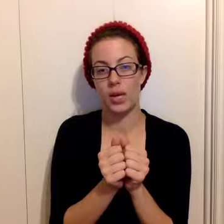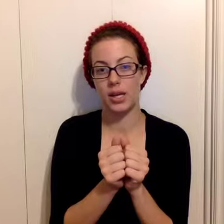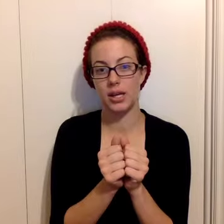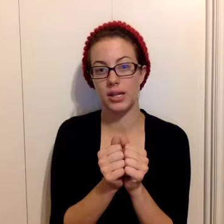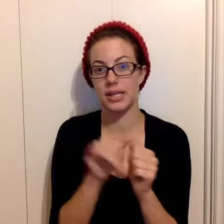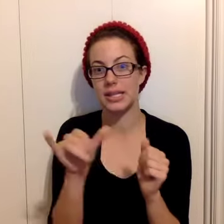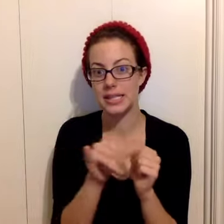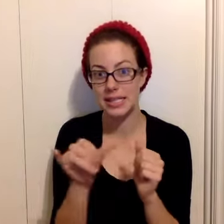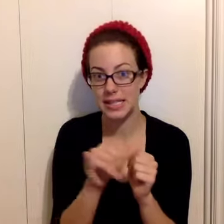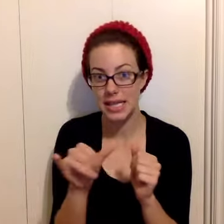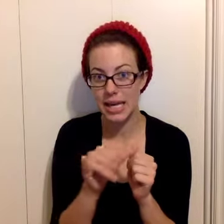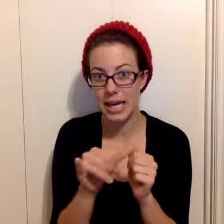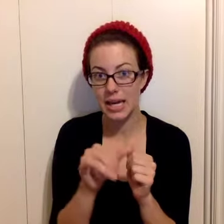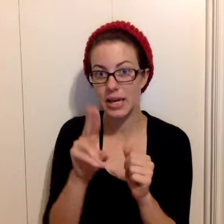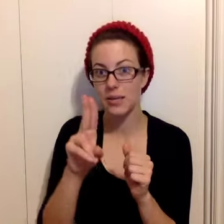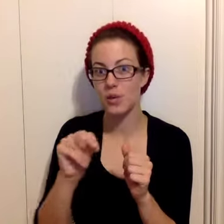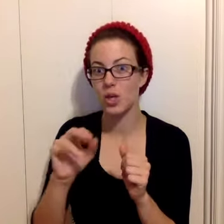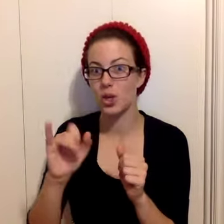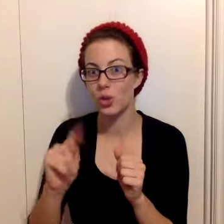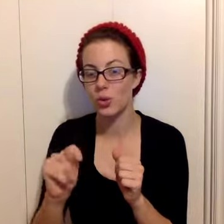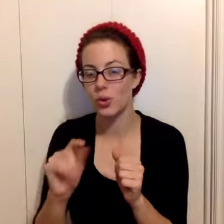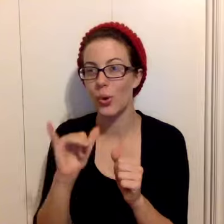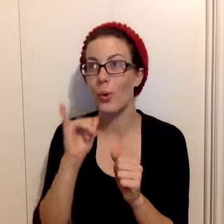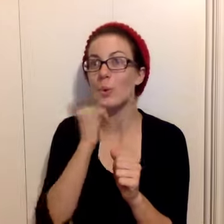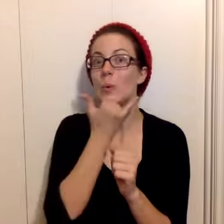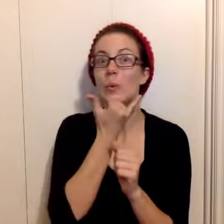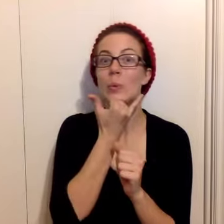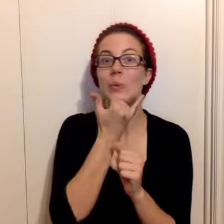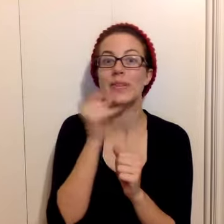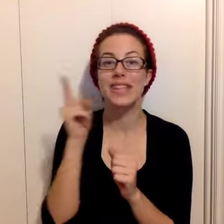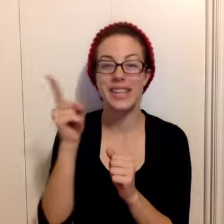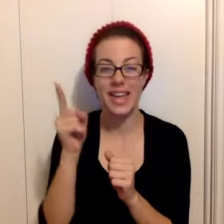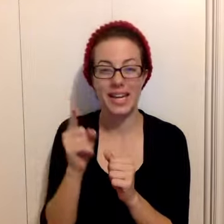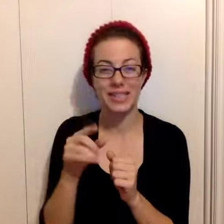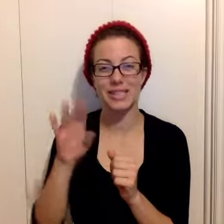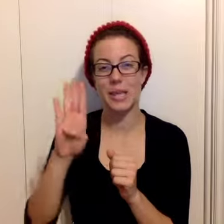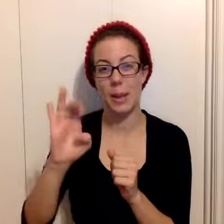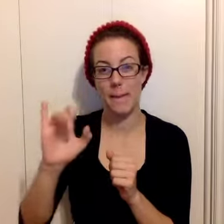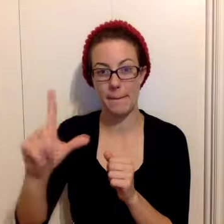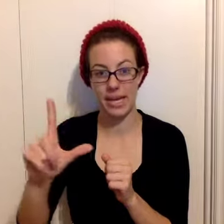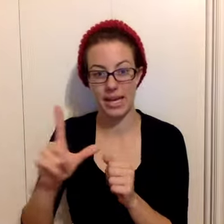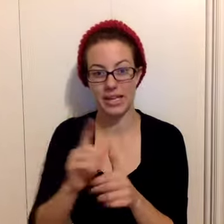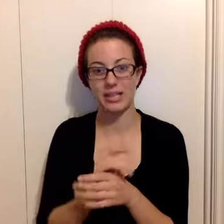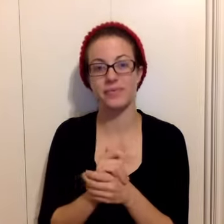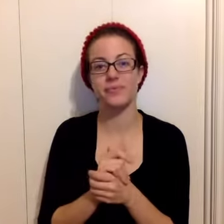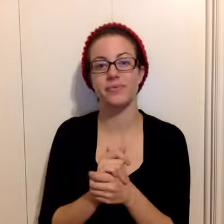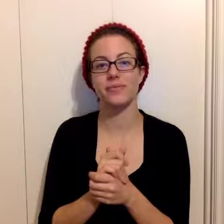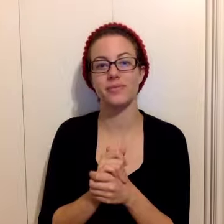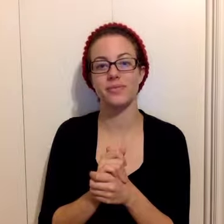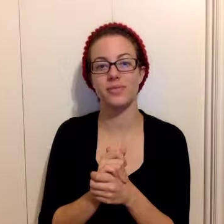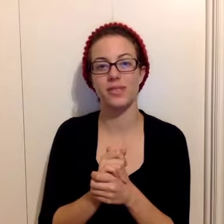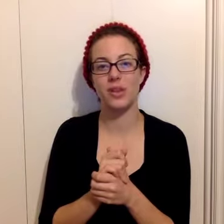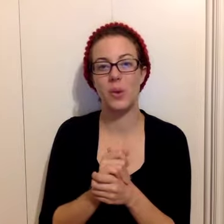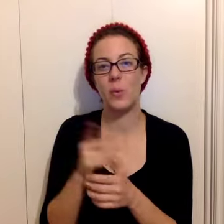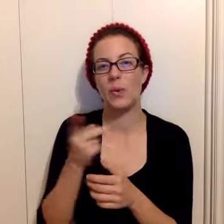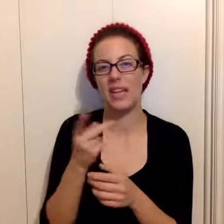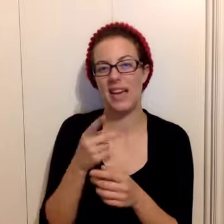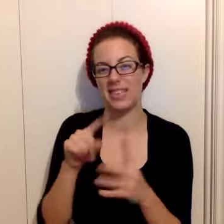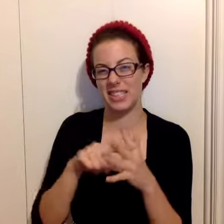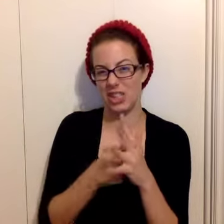Oops, there's the bell. We'll just have to pick up where we left off tomorrow.